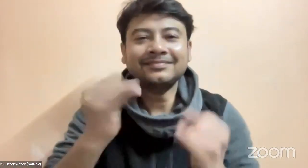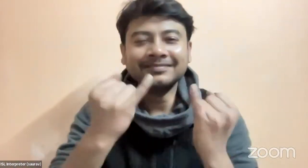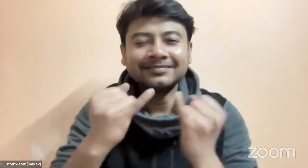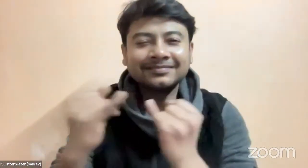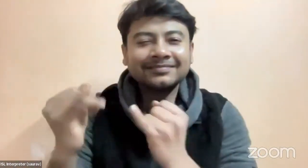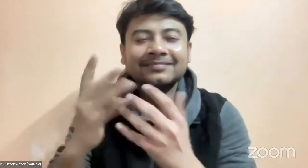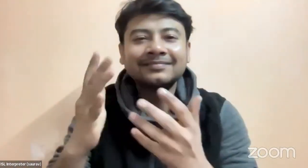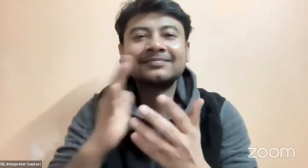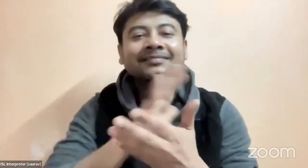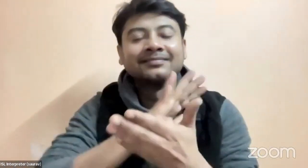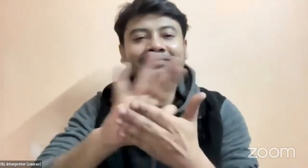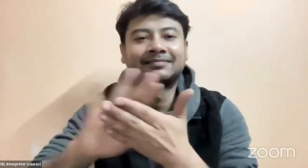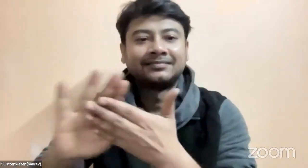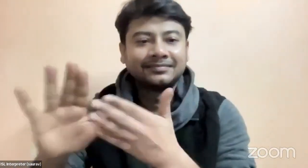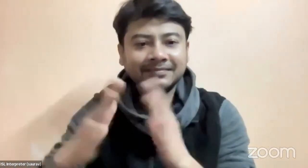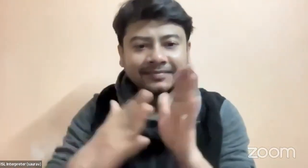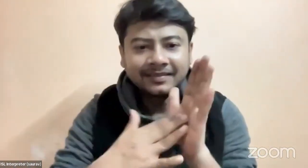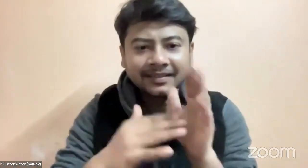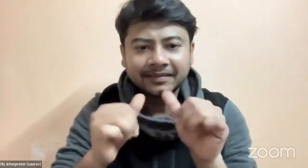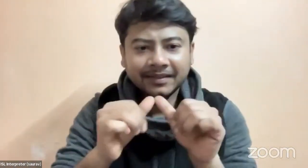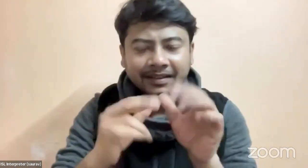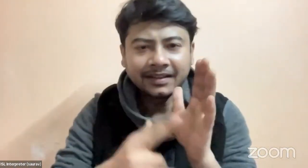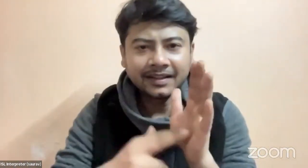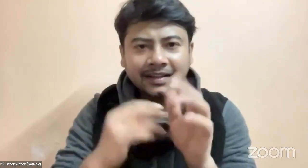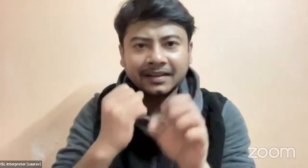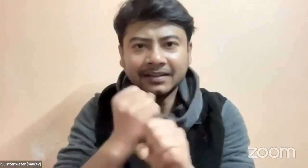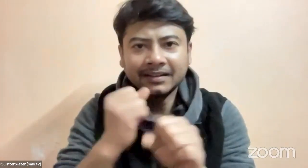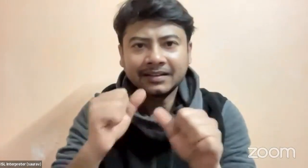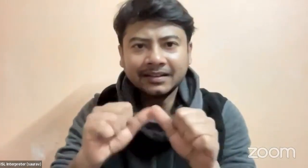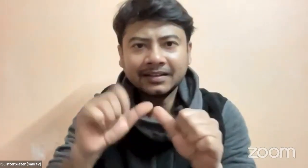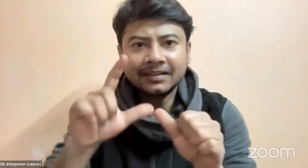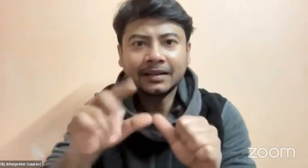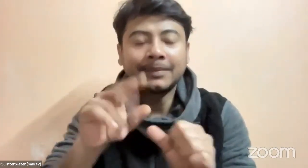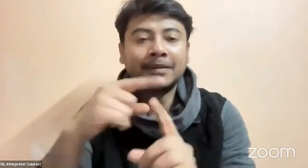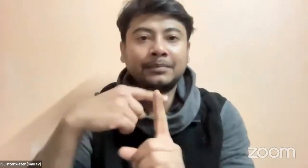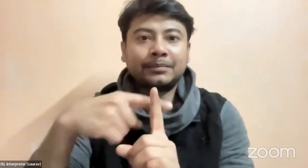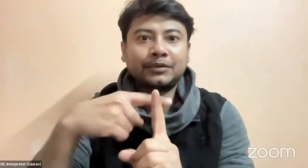Mangala means auspicious. Acharana